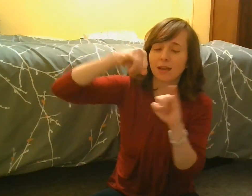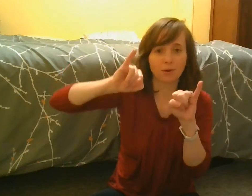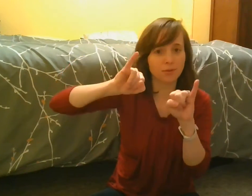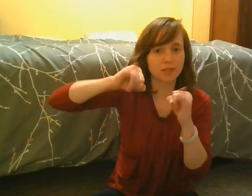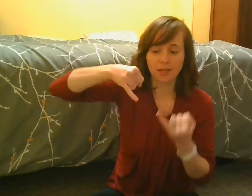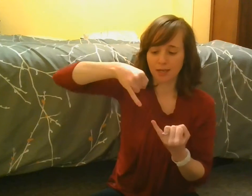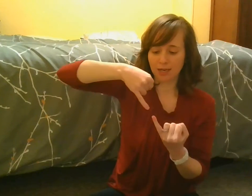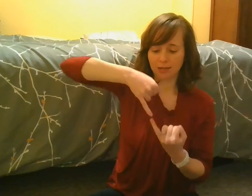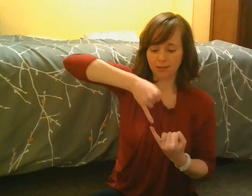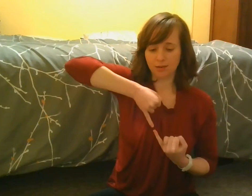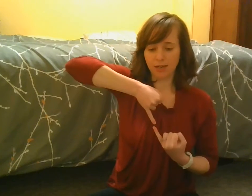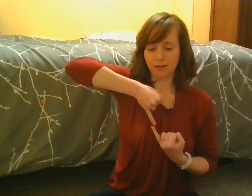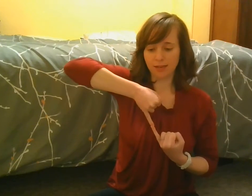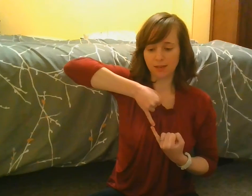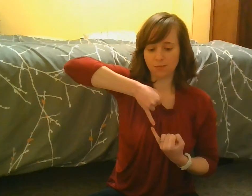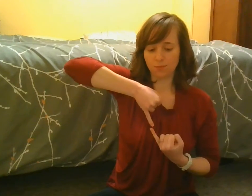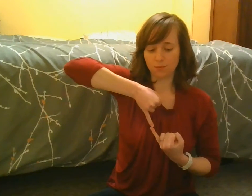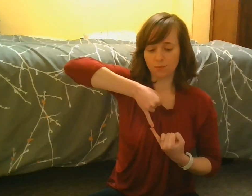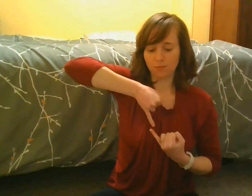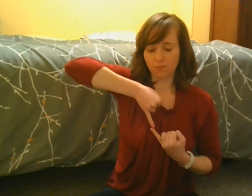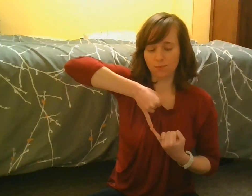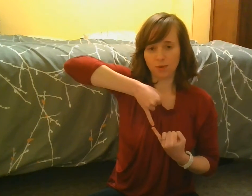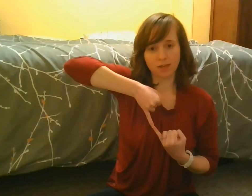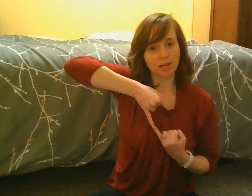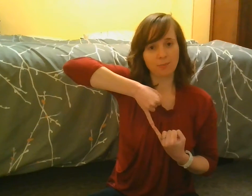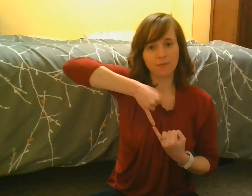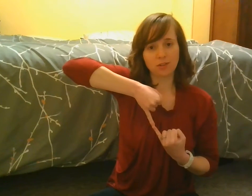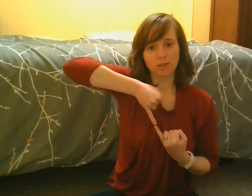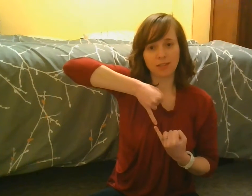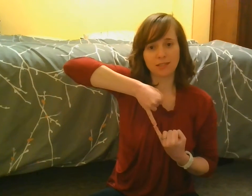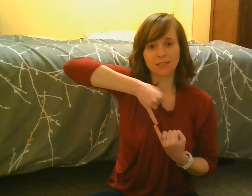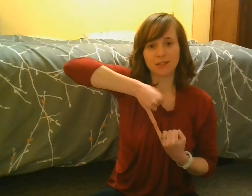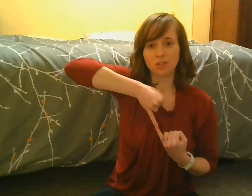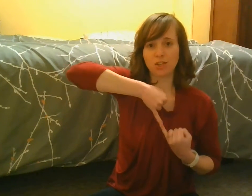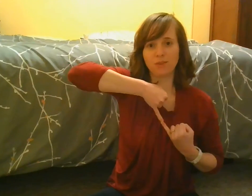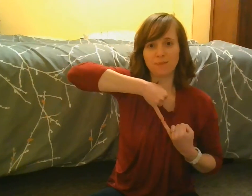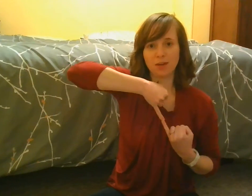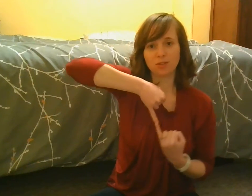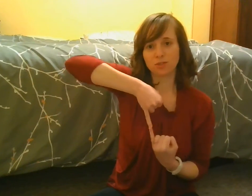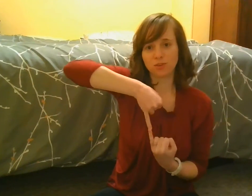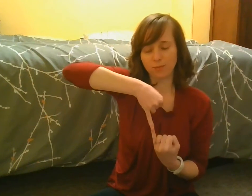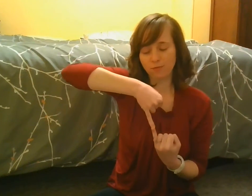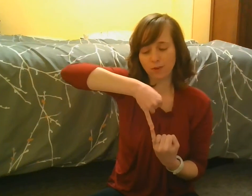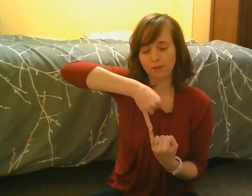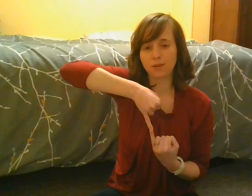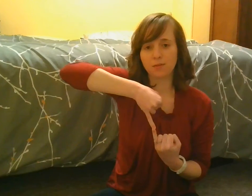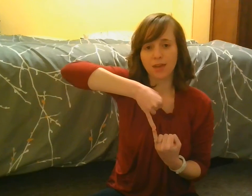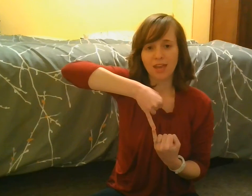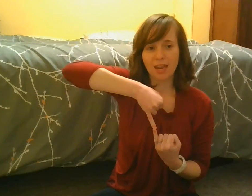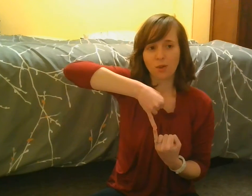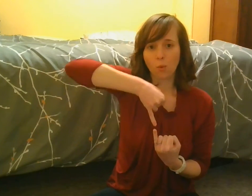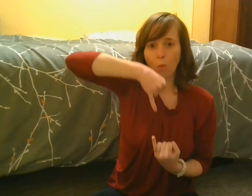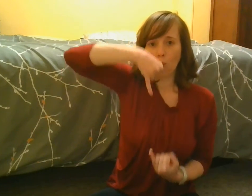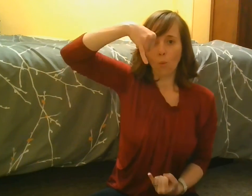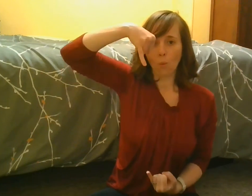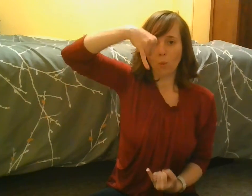out and they're kind of like on top of each other like this, touching right by your sternum in front of you, and